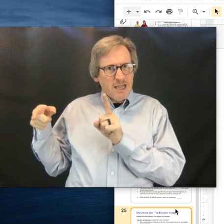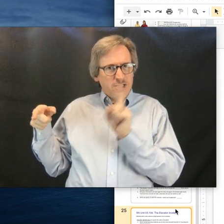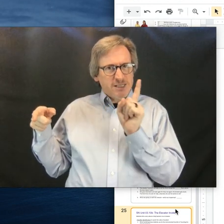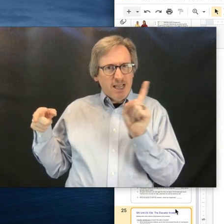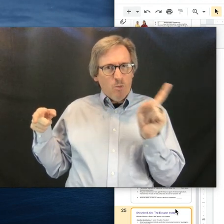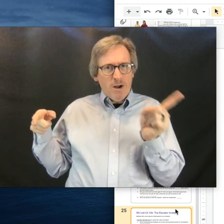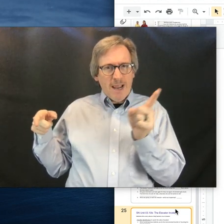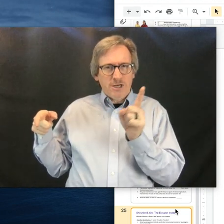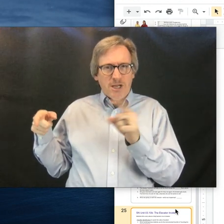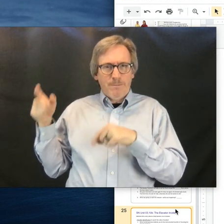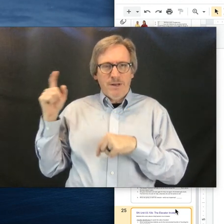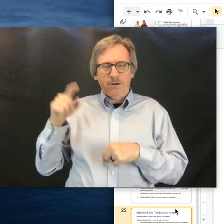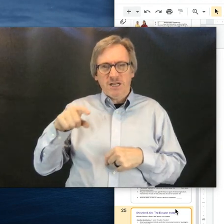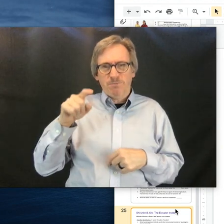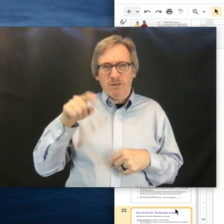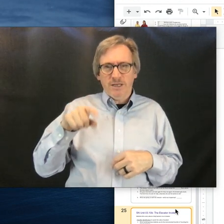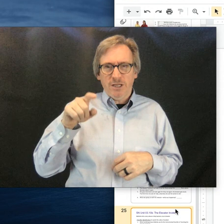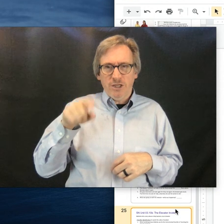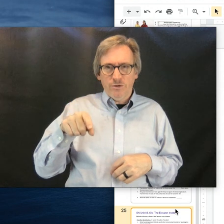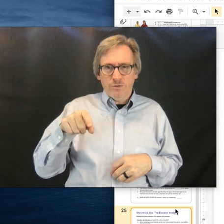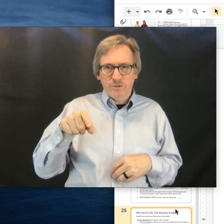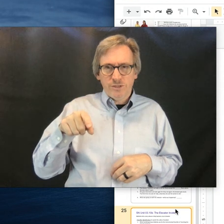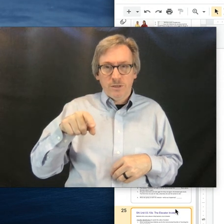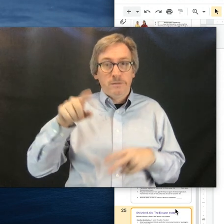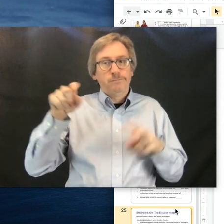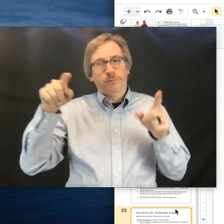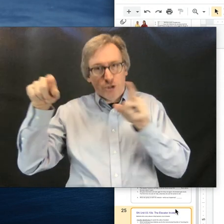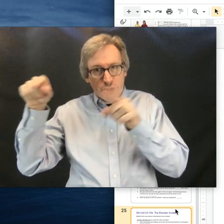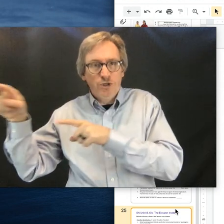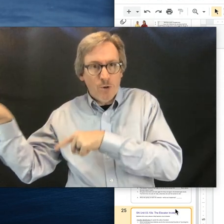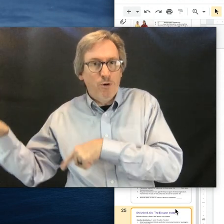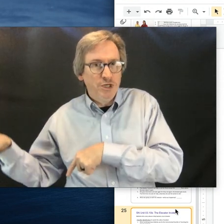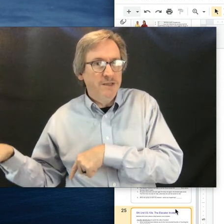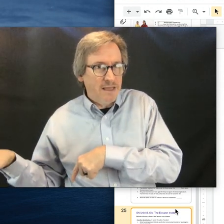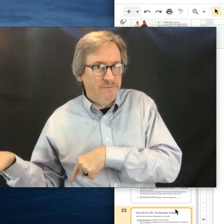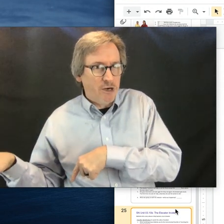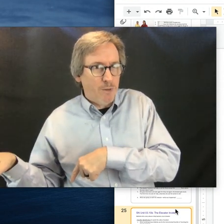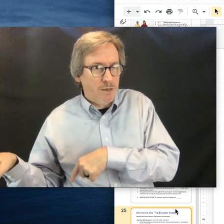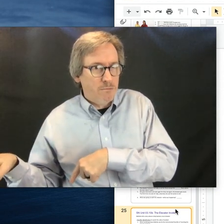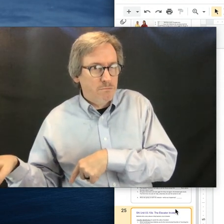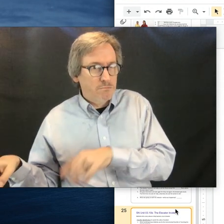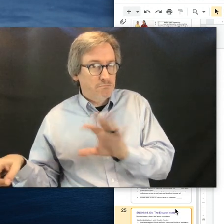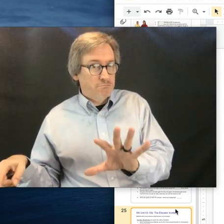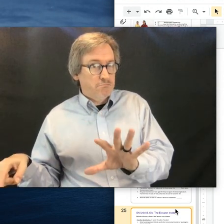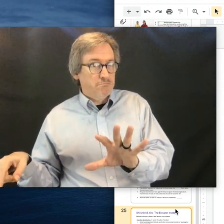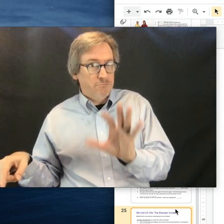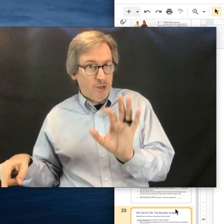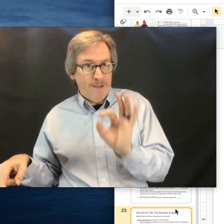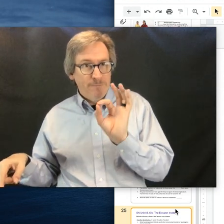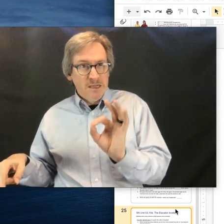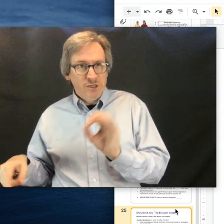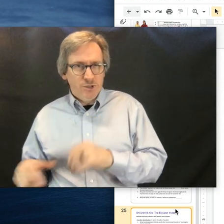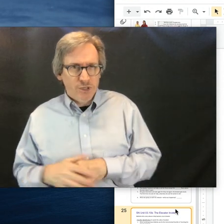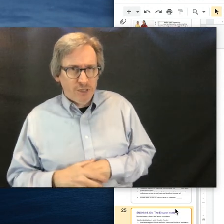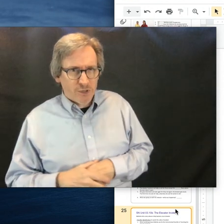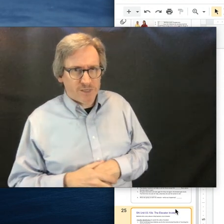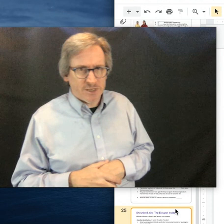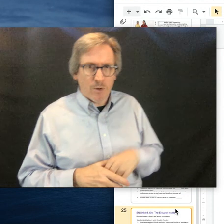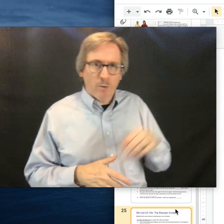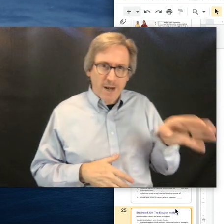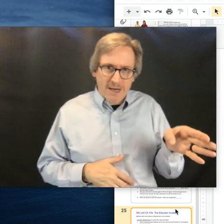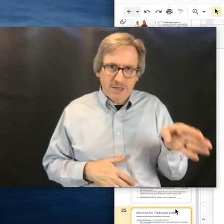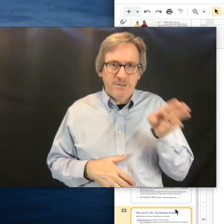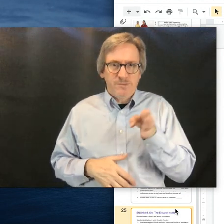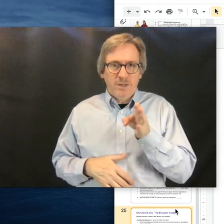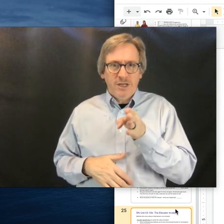is and just say, what hand shape does Melinda use to show pushing the elevator button? Okay, so just look at the question